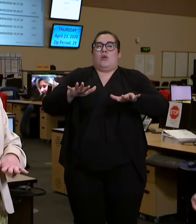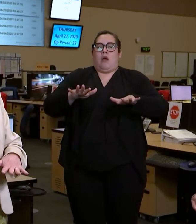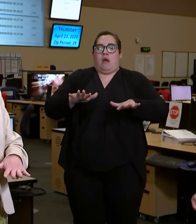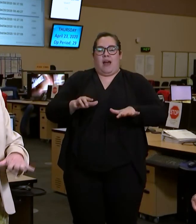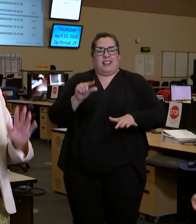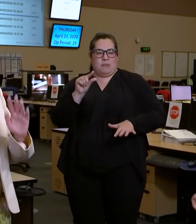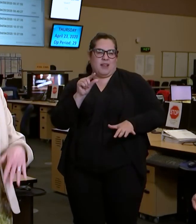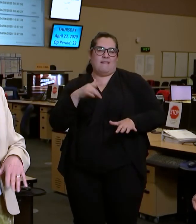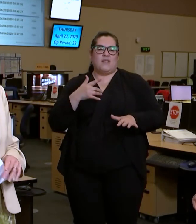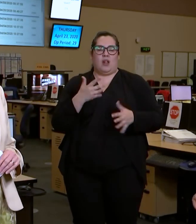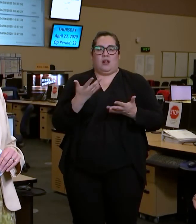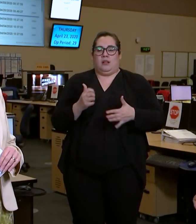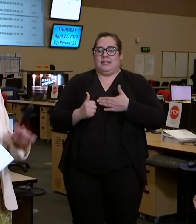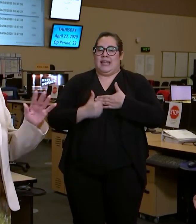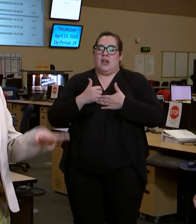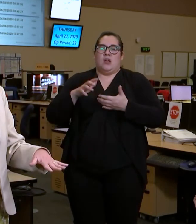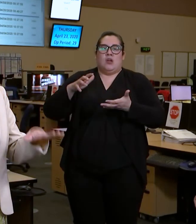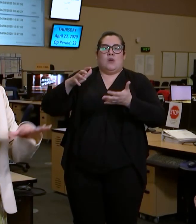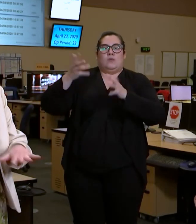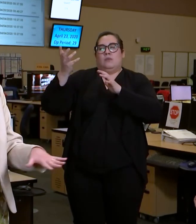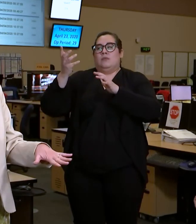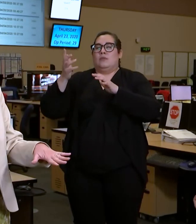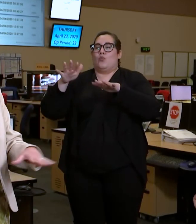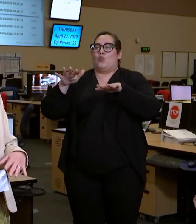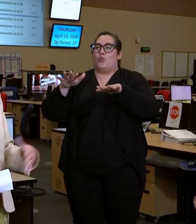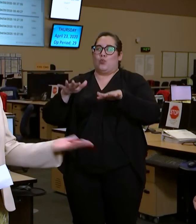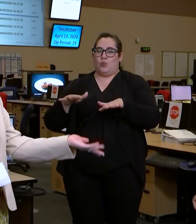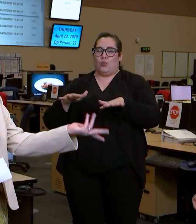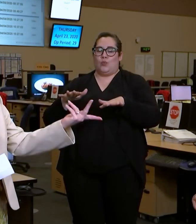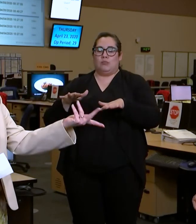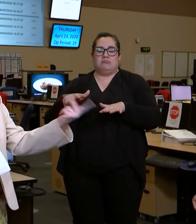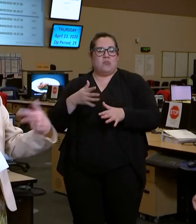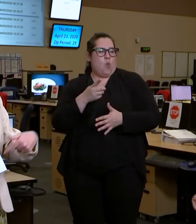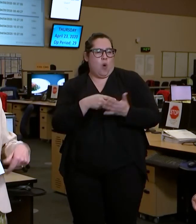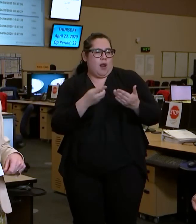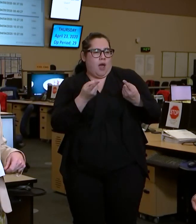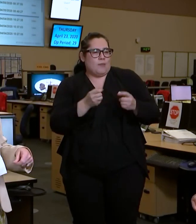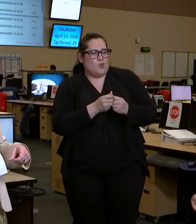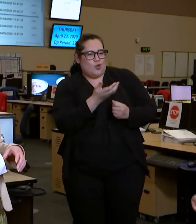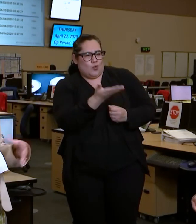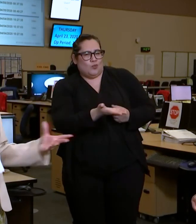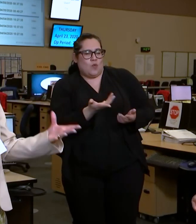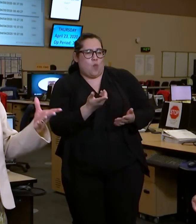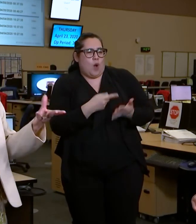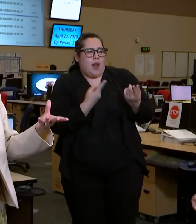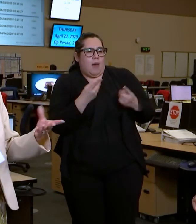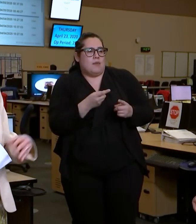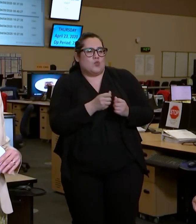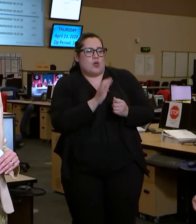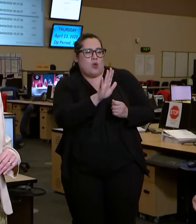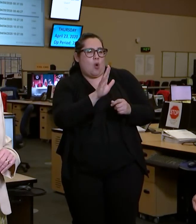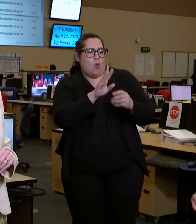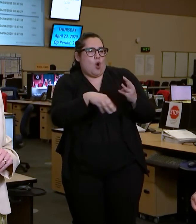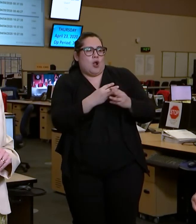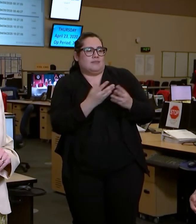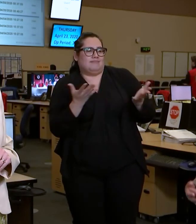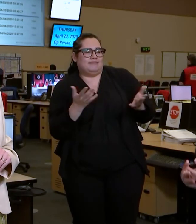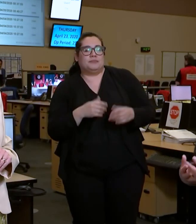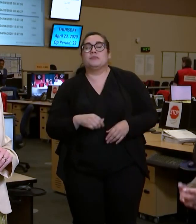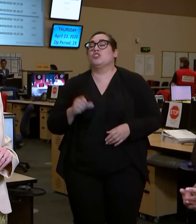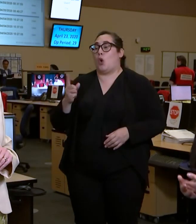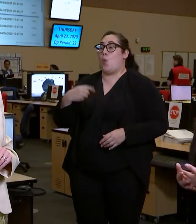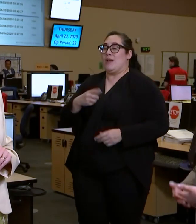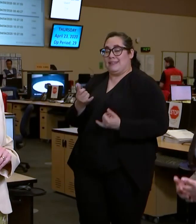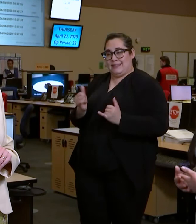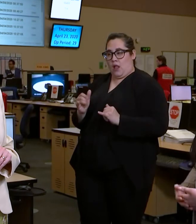somewhat and the storm has, rested a bit, what happens with you? What happens with your world? So